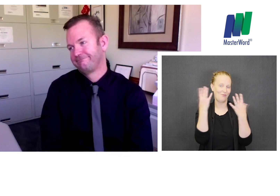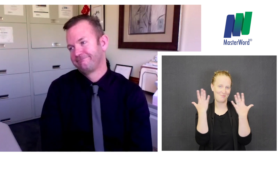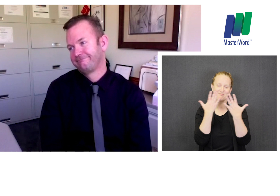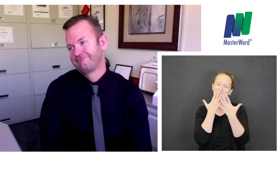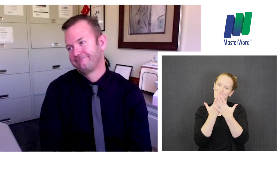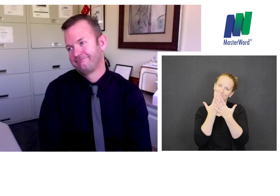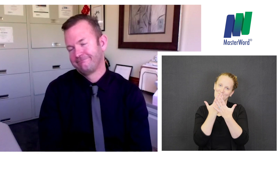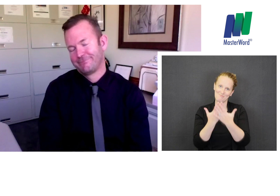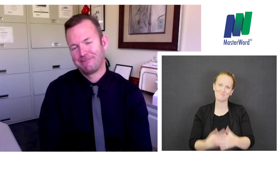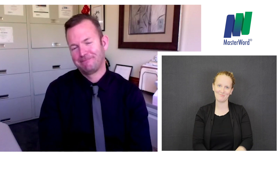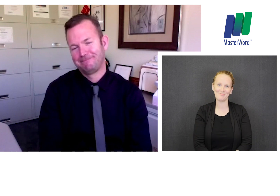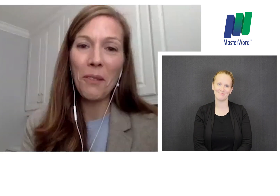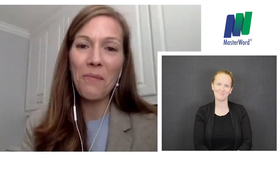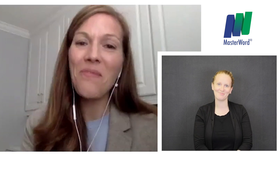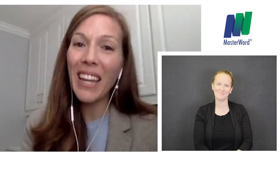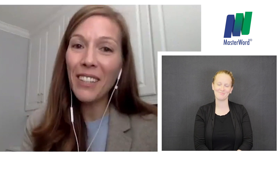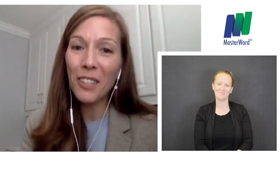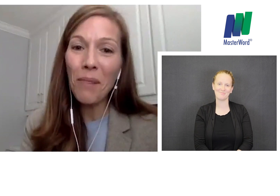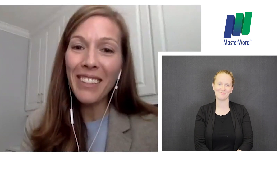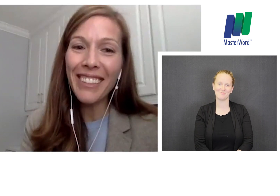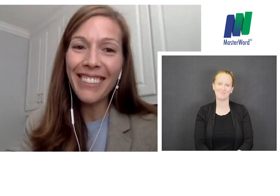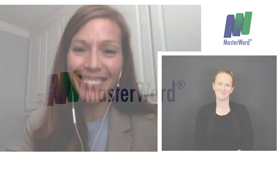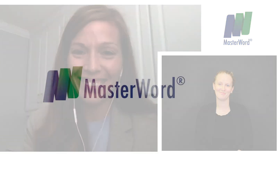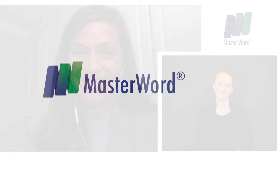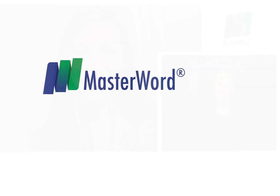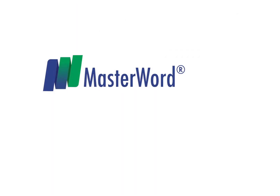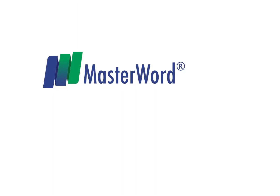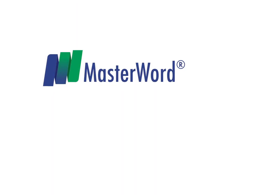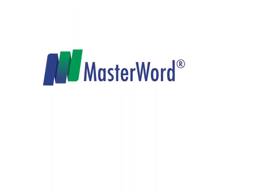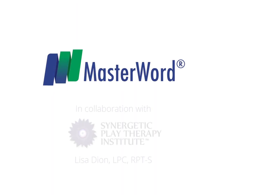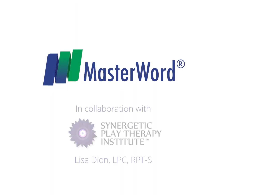time. Beautiful. Thank you so much.